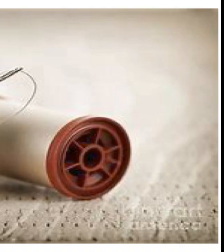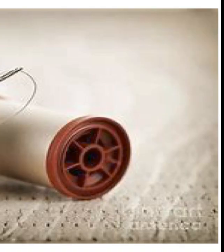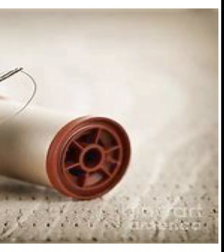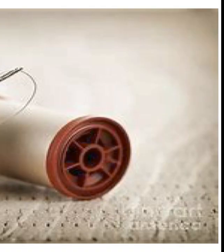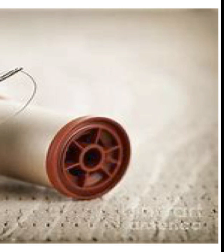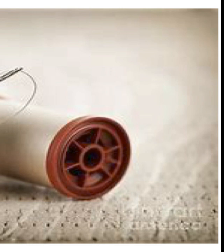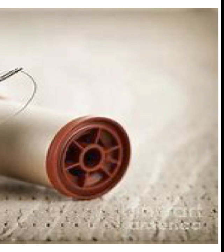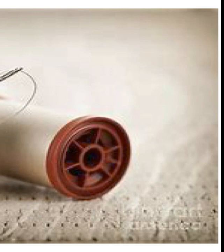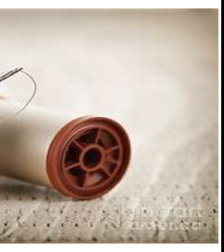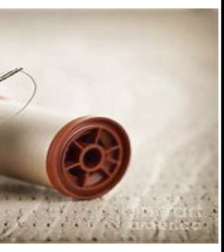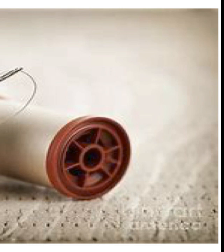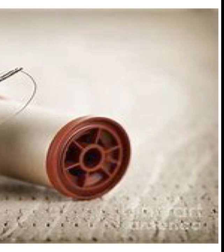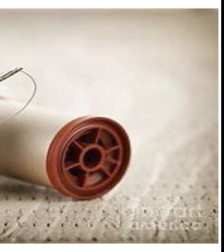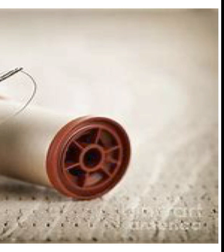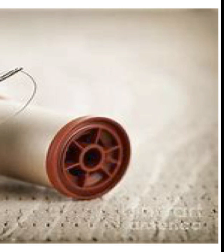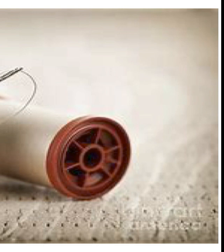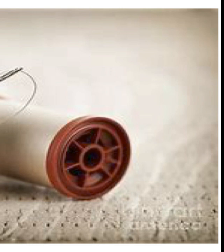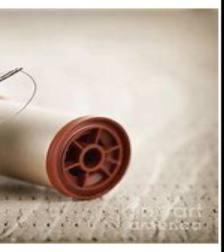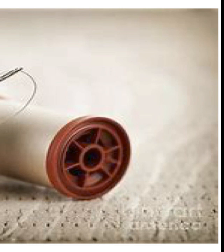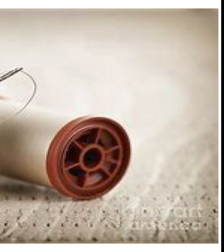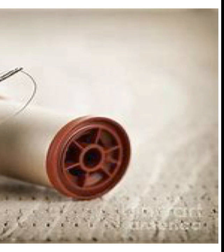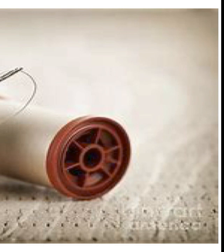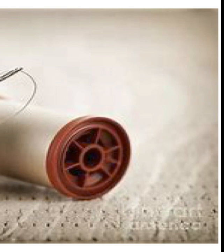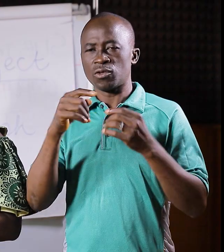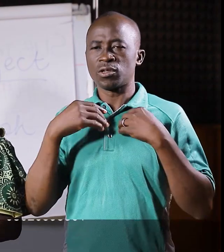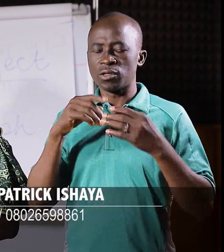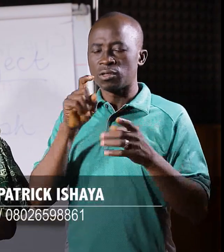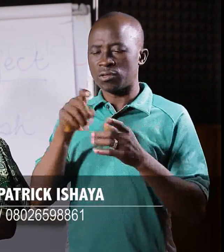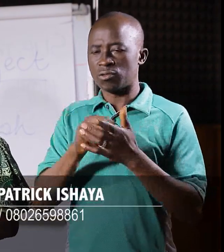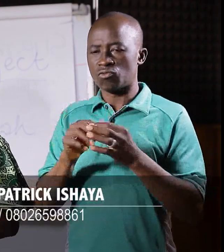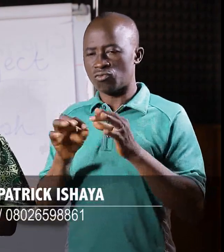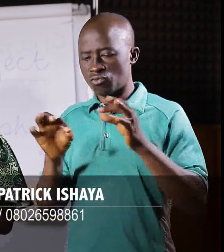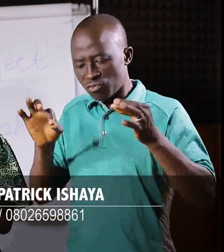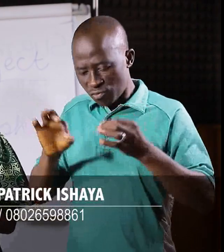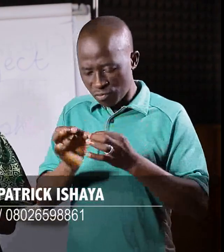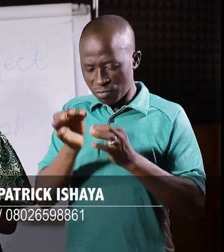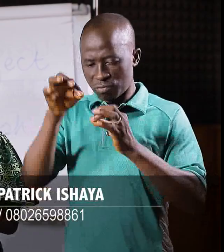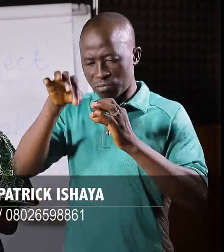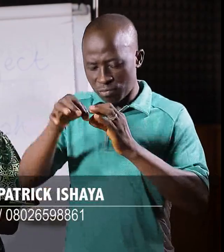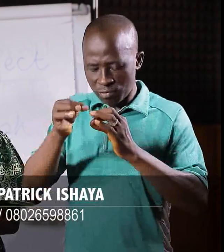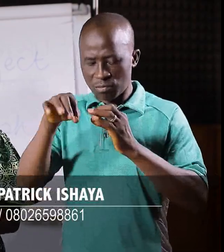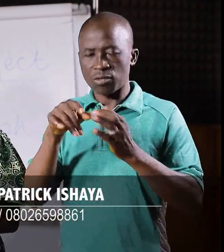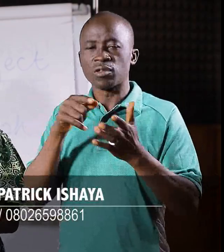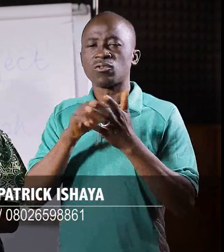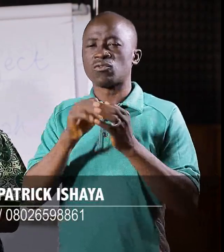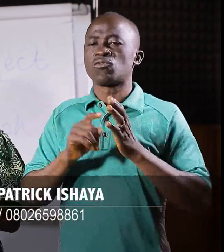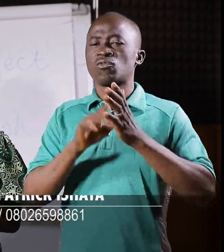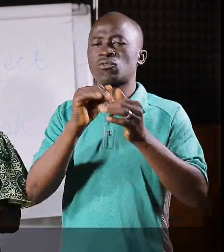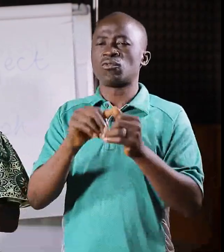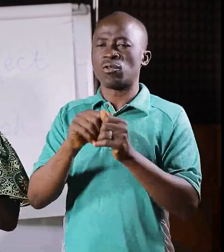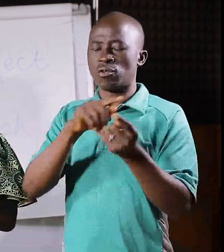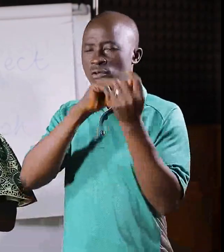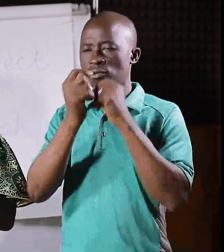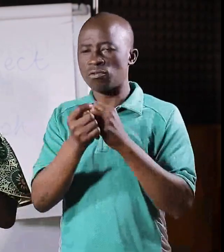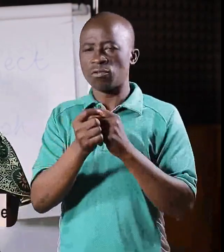needle. You just need it to stitch, This thread and needle here illustrates your transition words. Remember,